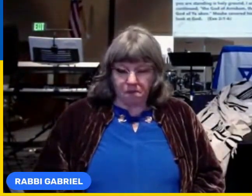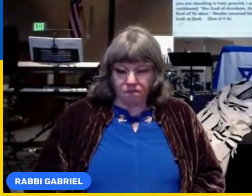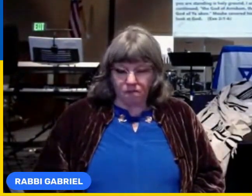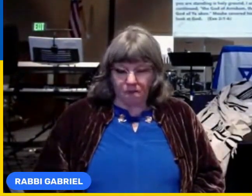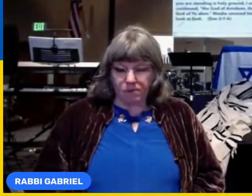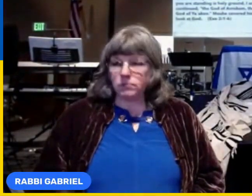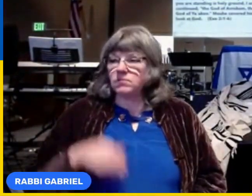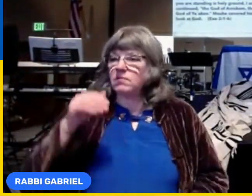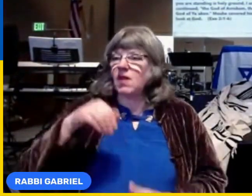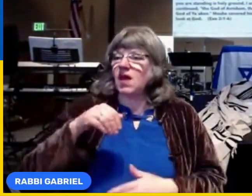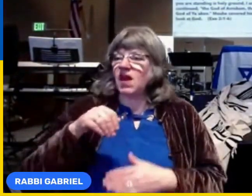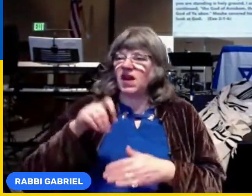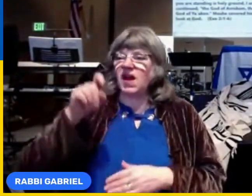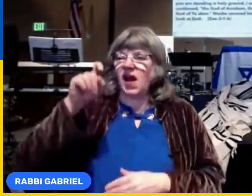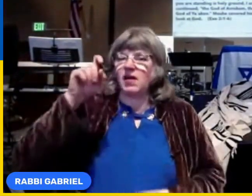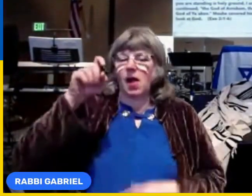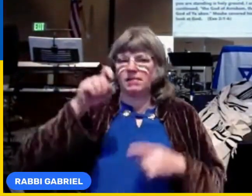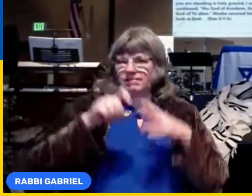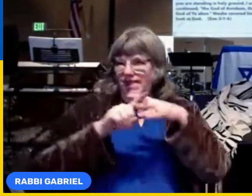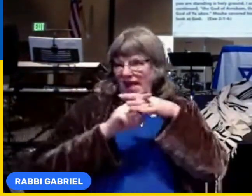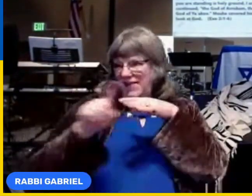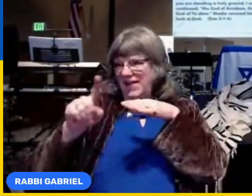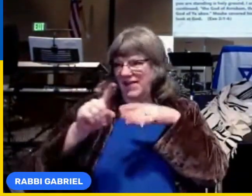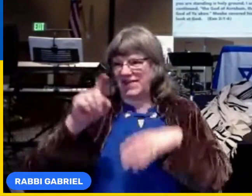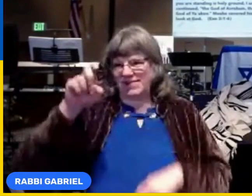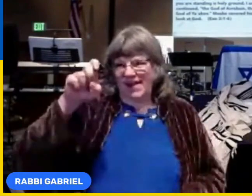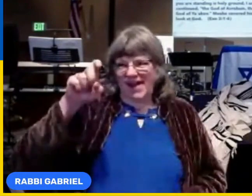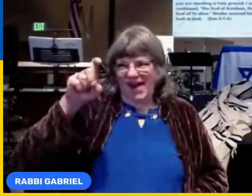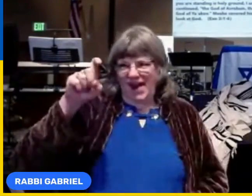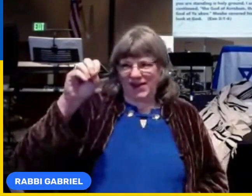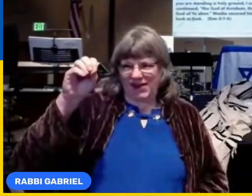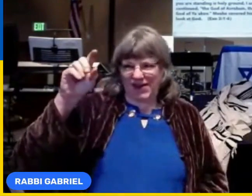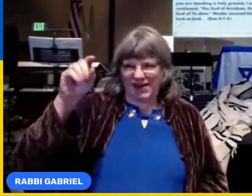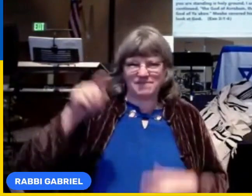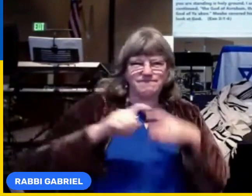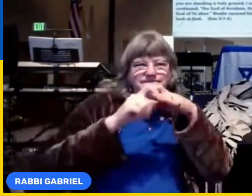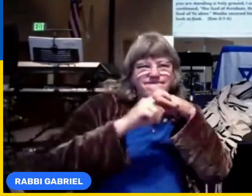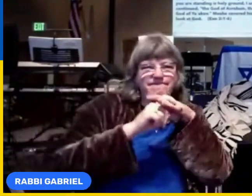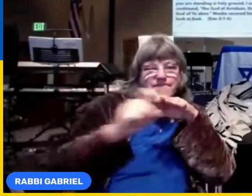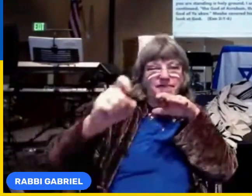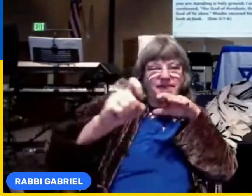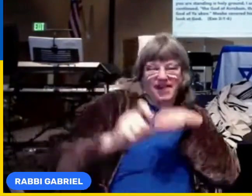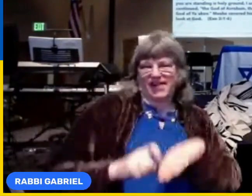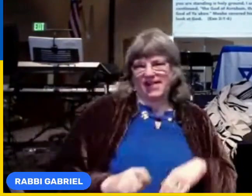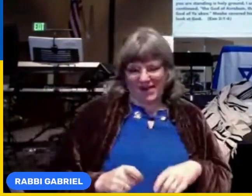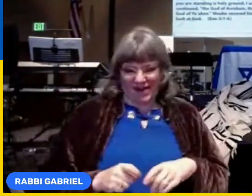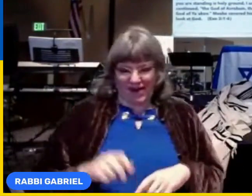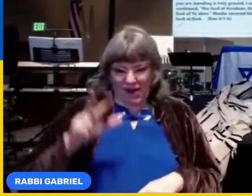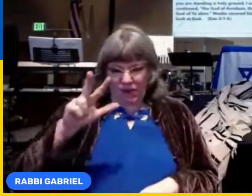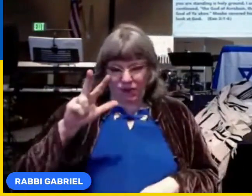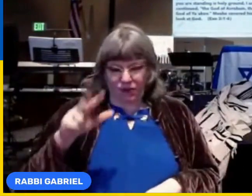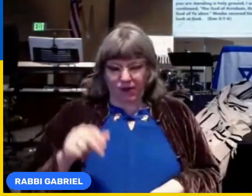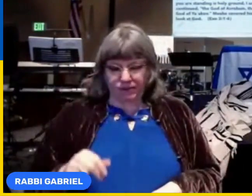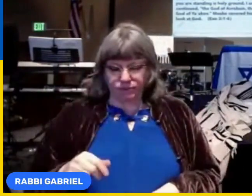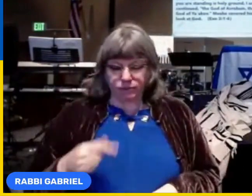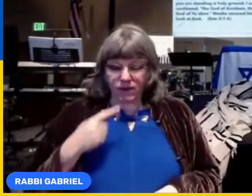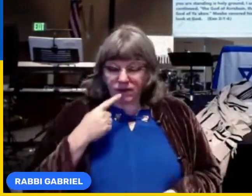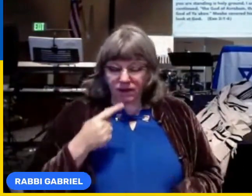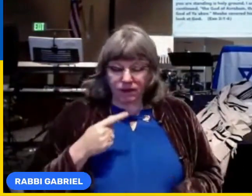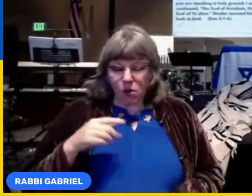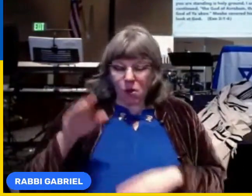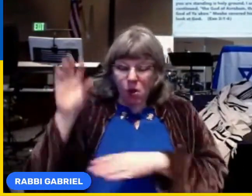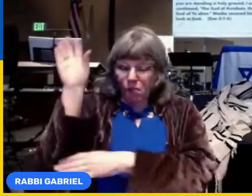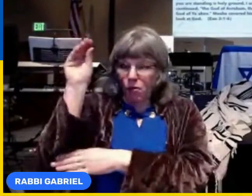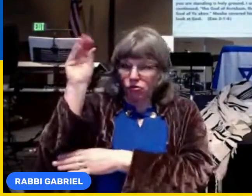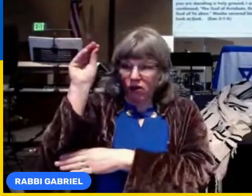In Exodus 3, we read, Now Moshe was tending the sheep of Yitro, his father-in-law, the priest